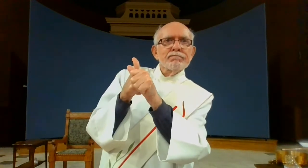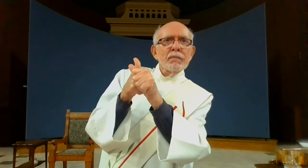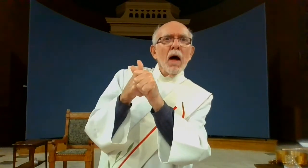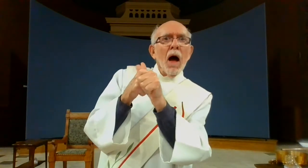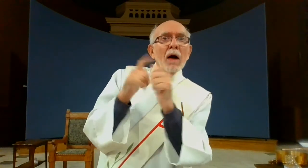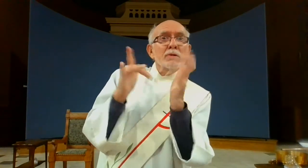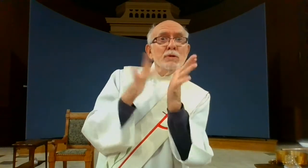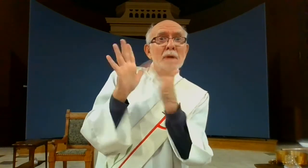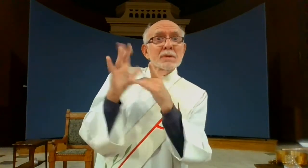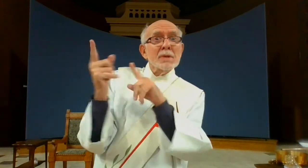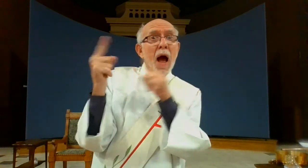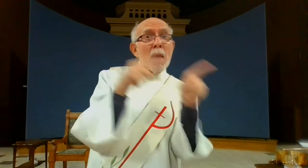as followers of God.